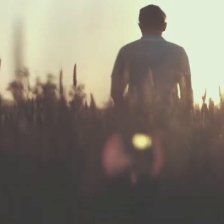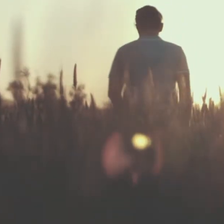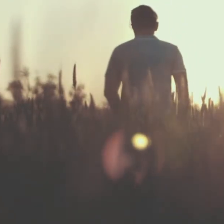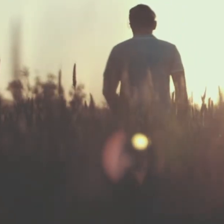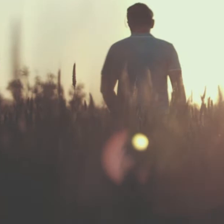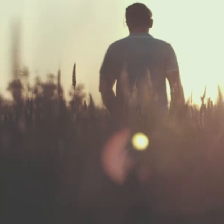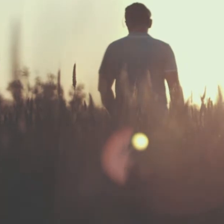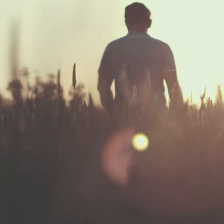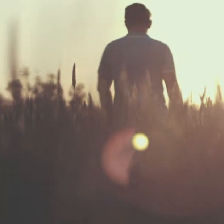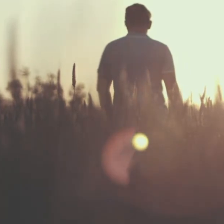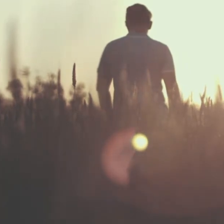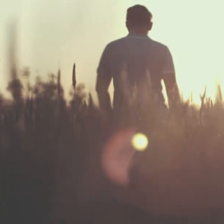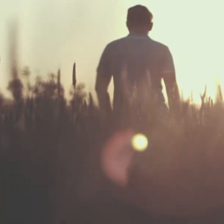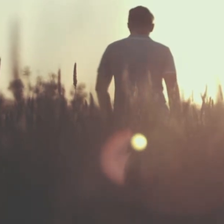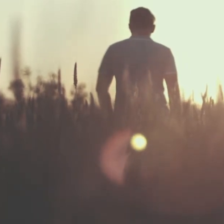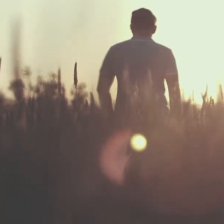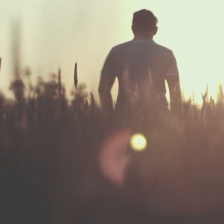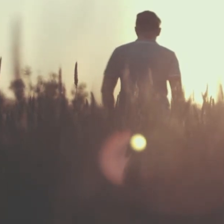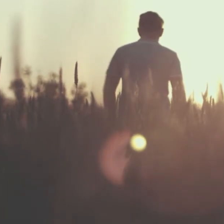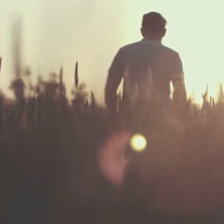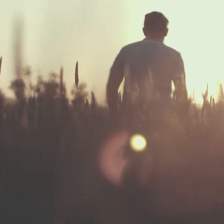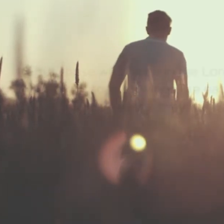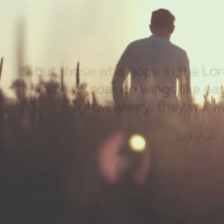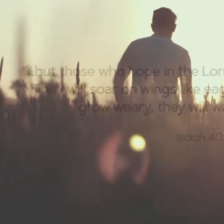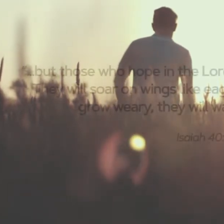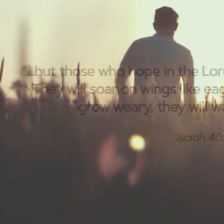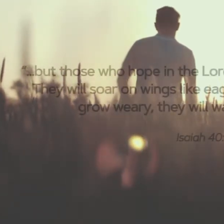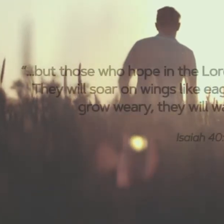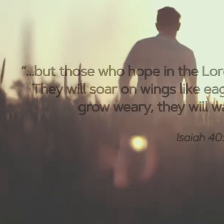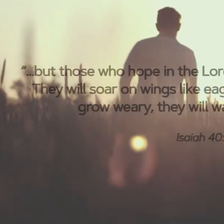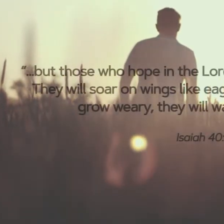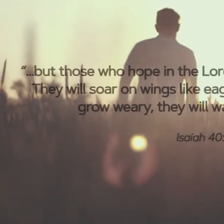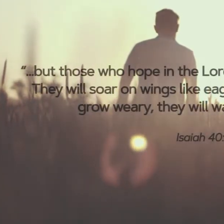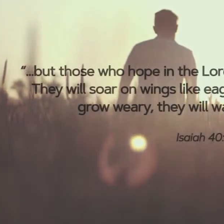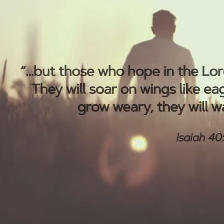hope for the new year.